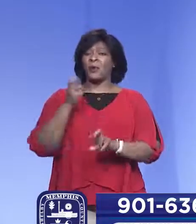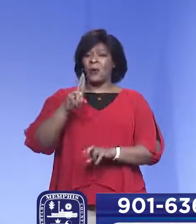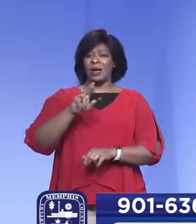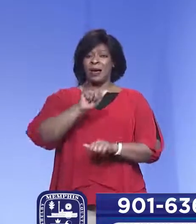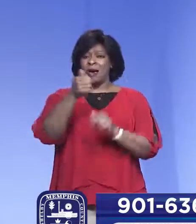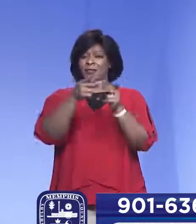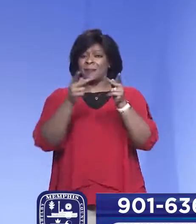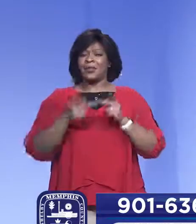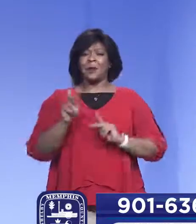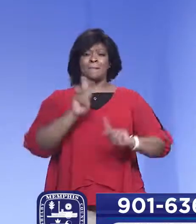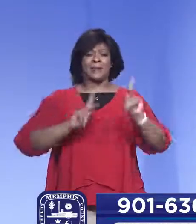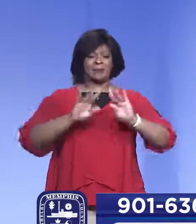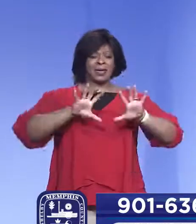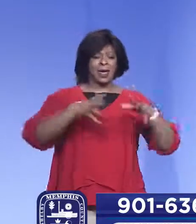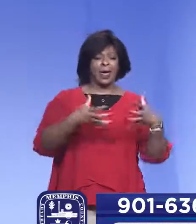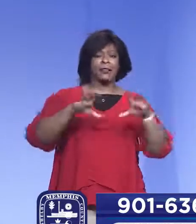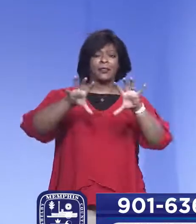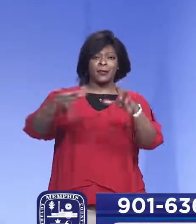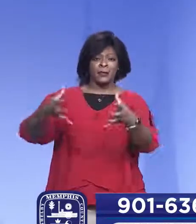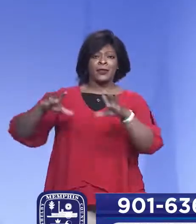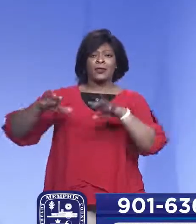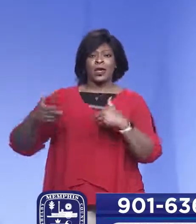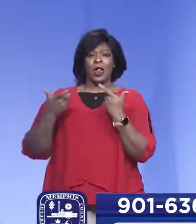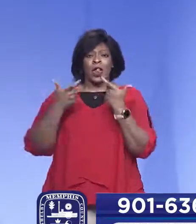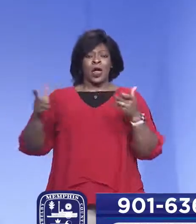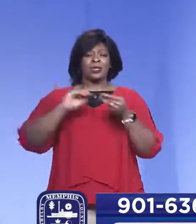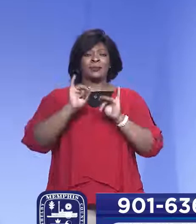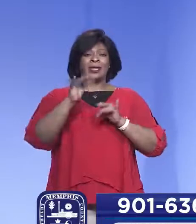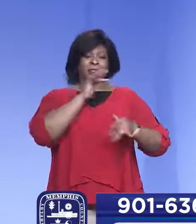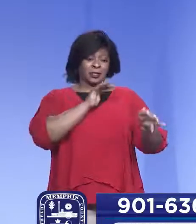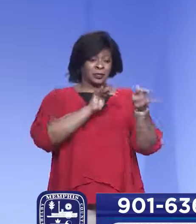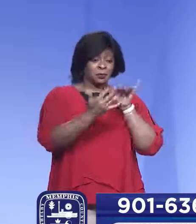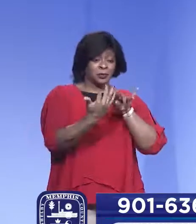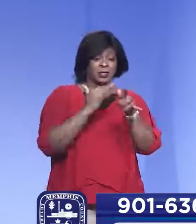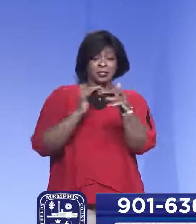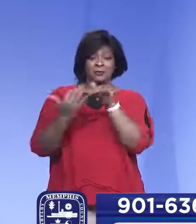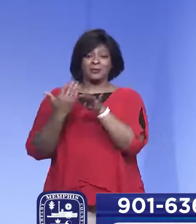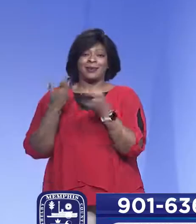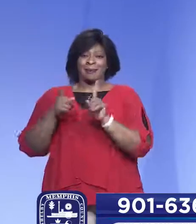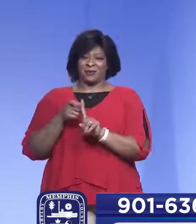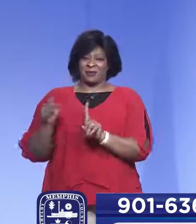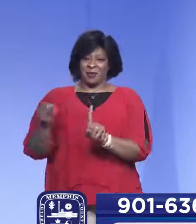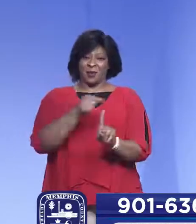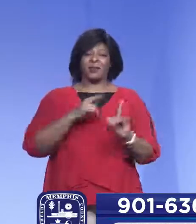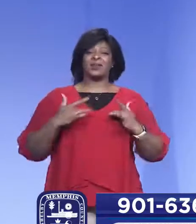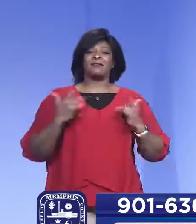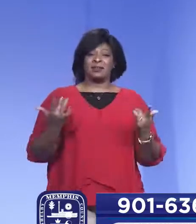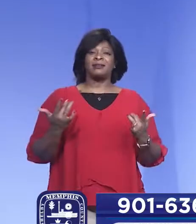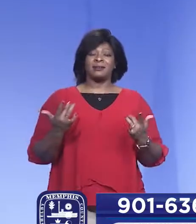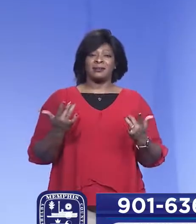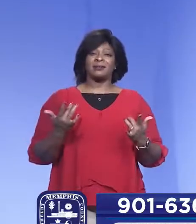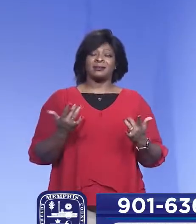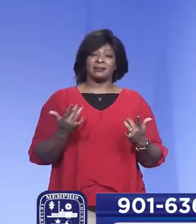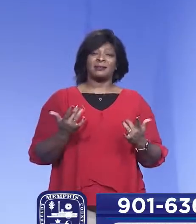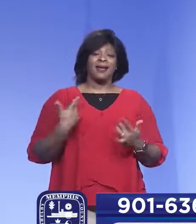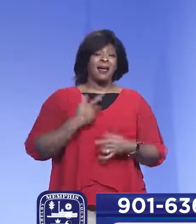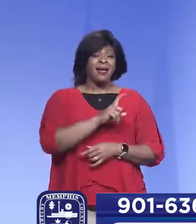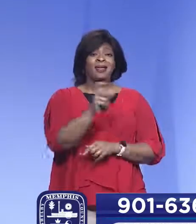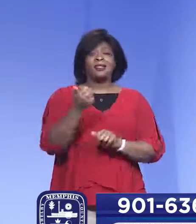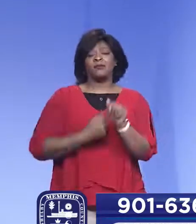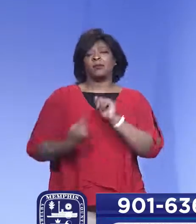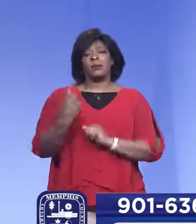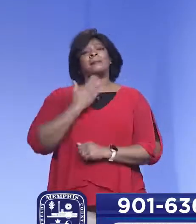another place where there are people gathered is largely where the transmission is happening. And so, I ask that